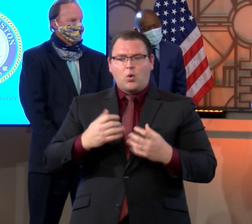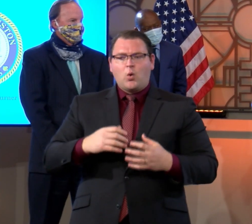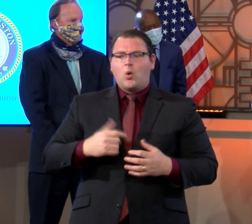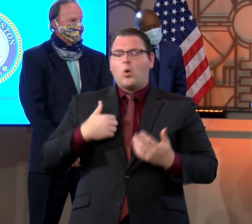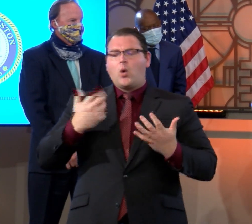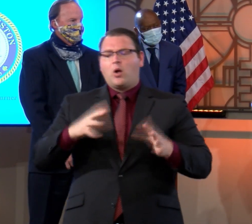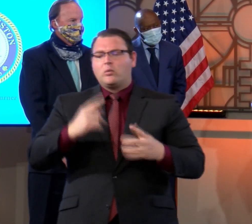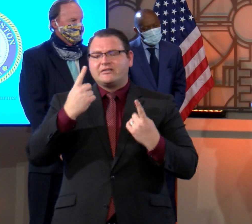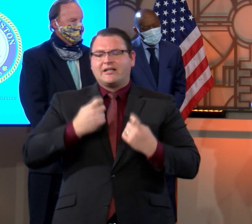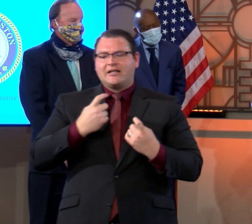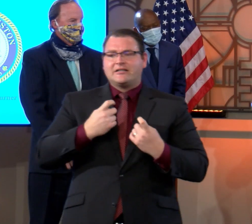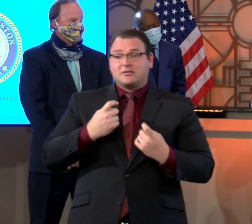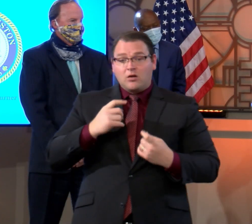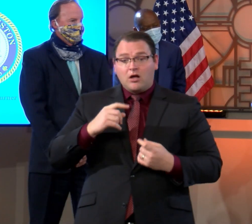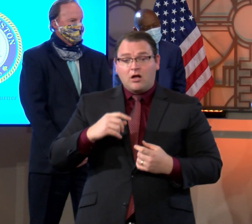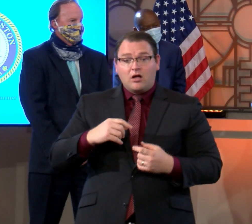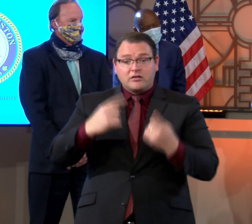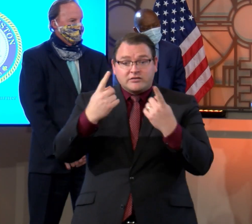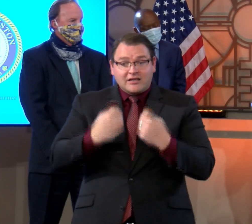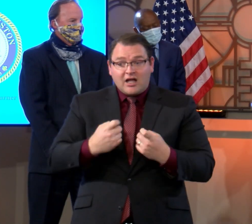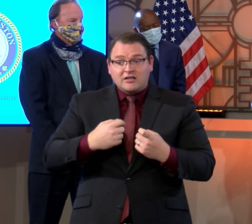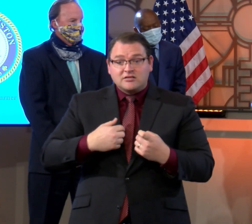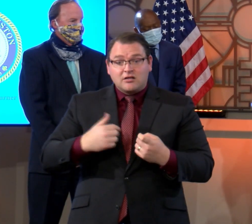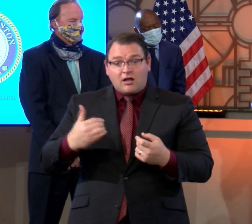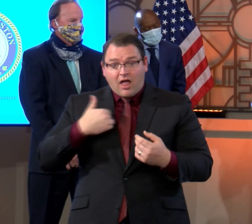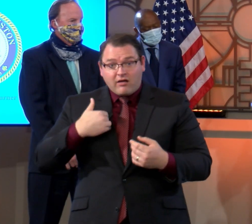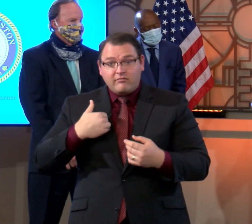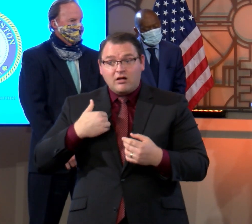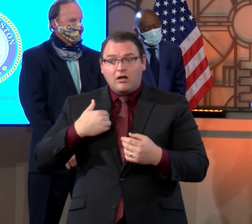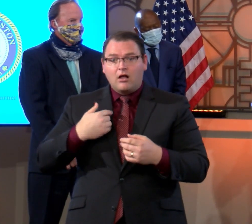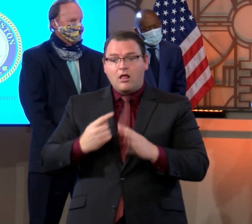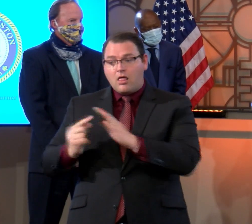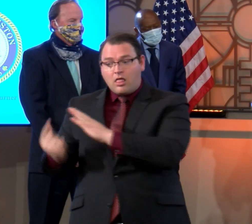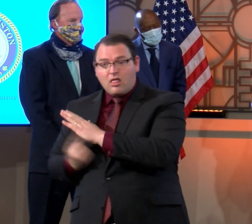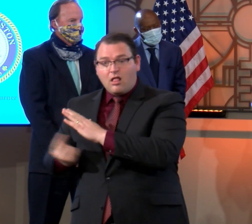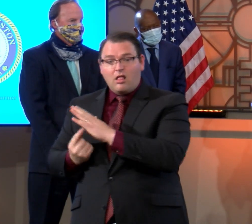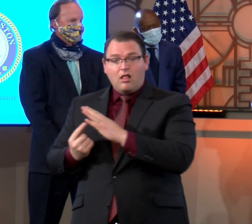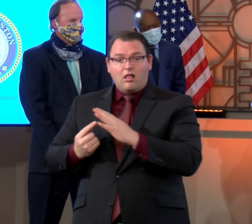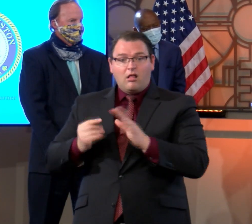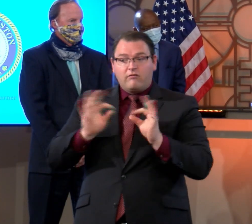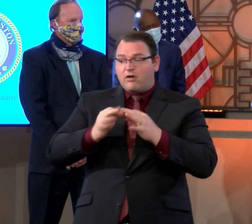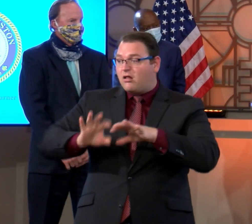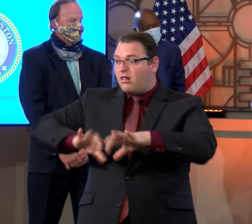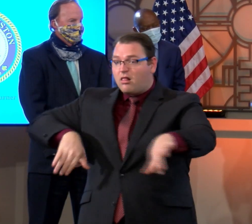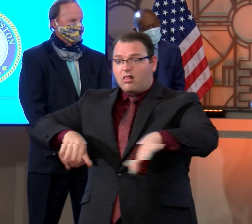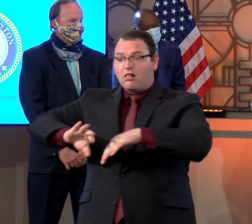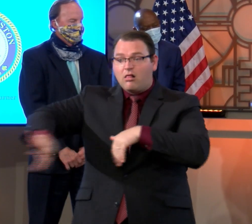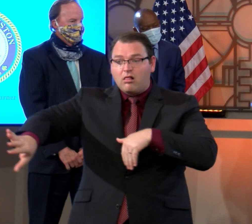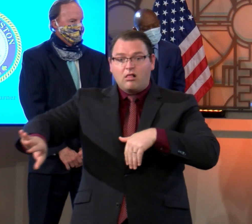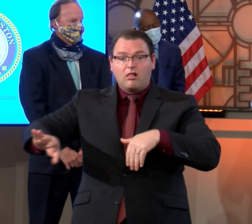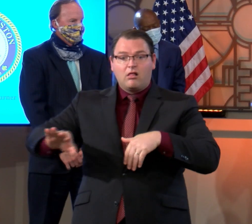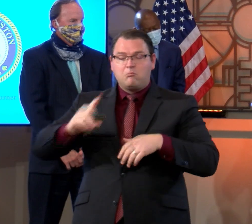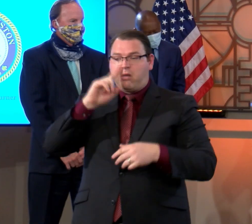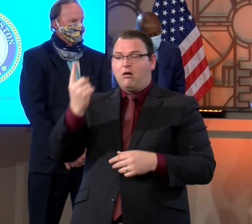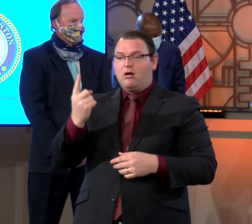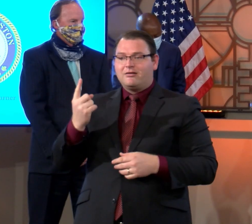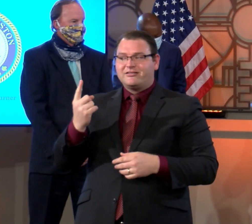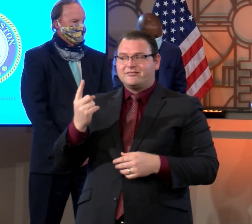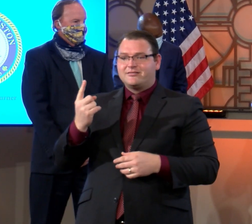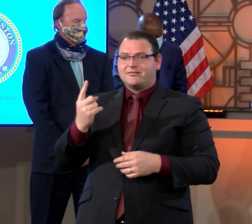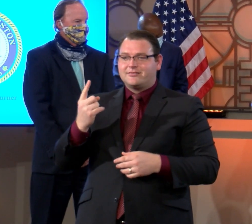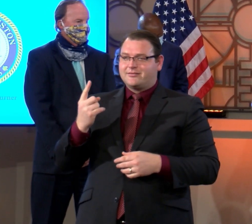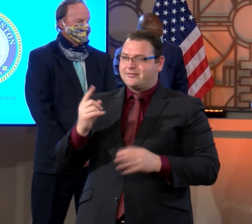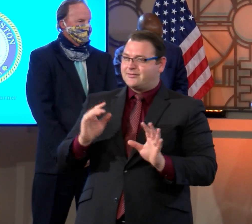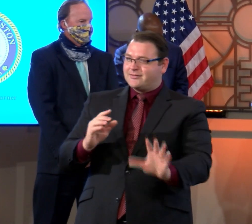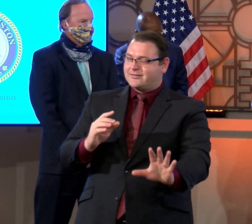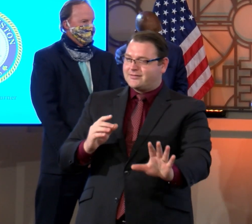to isolate themselves, and then their friends and family may wind up getting, being asked to quarantine. And I say getting asked to quarantine. But